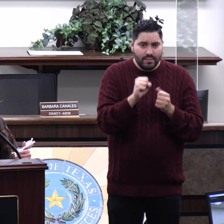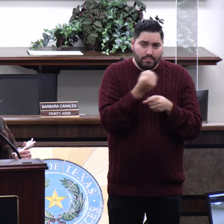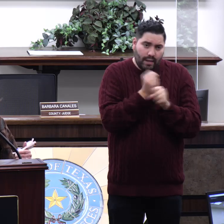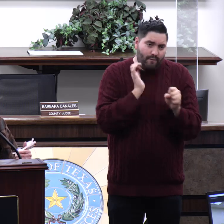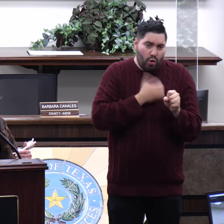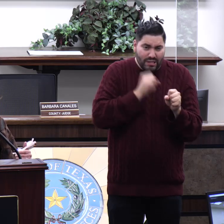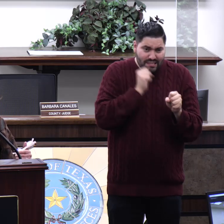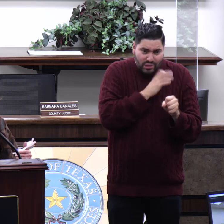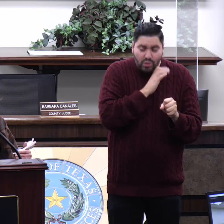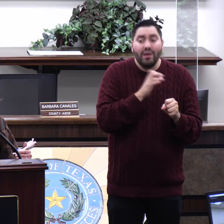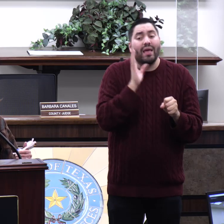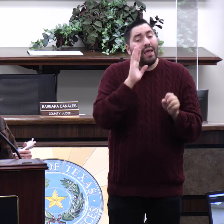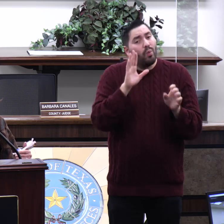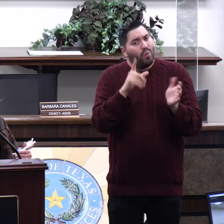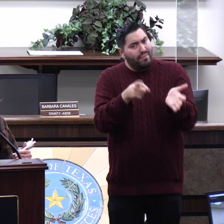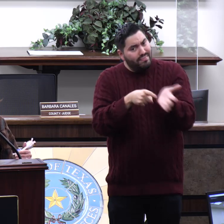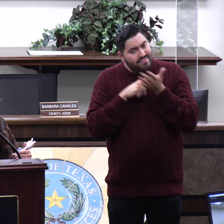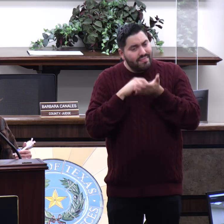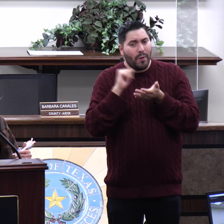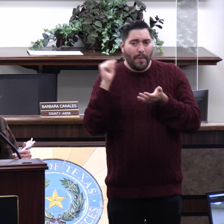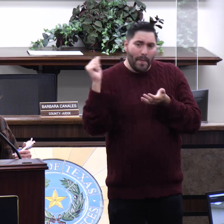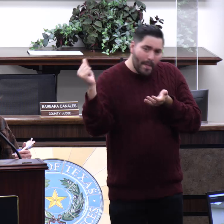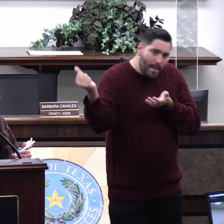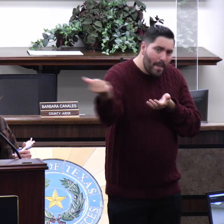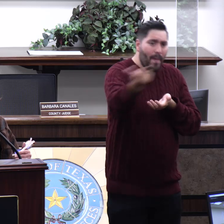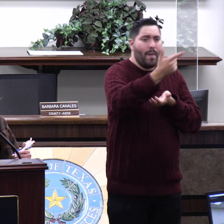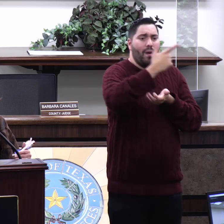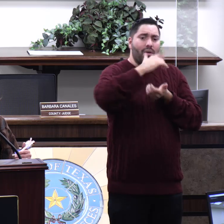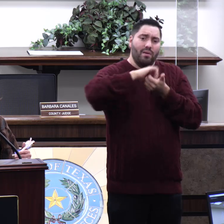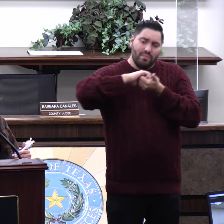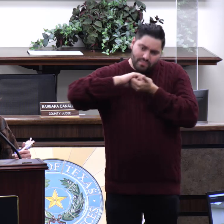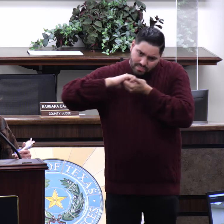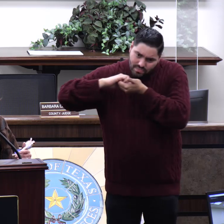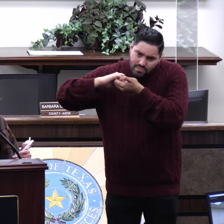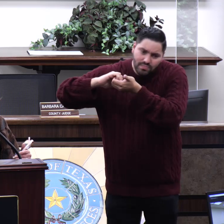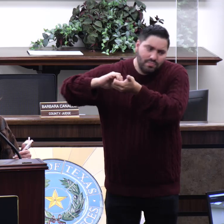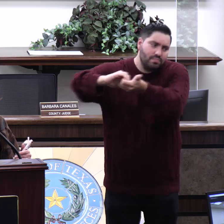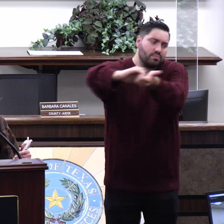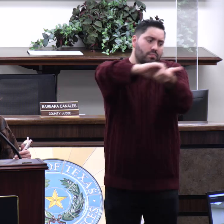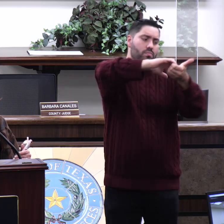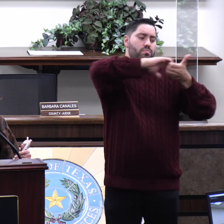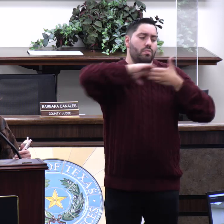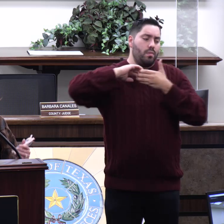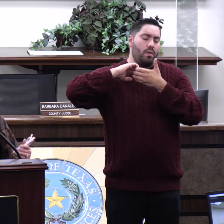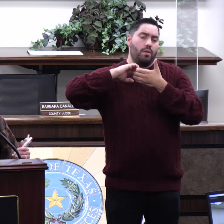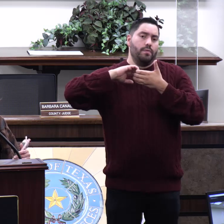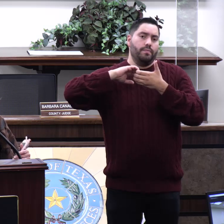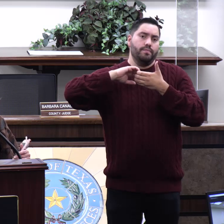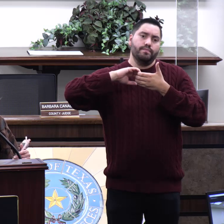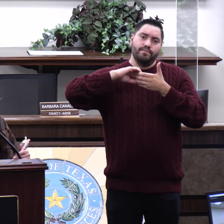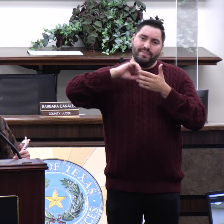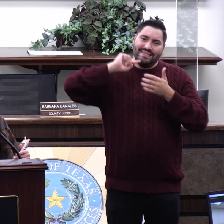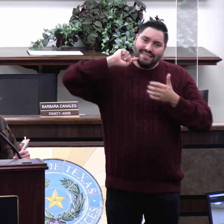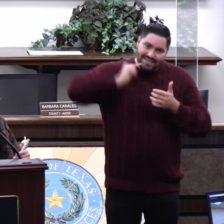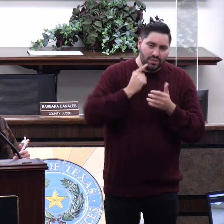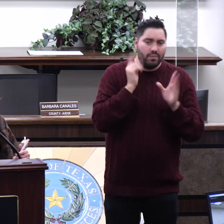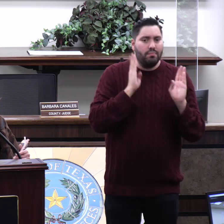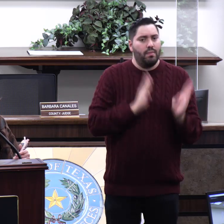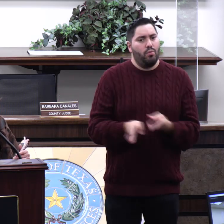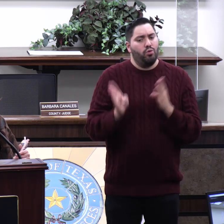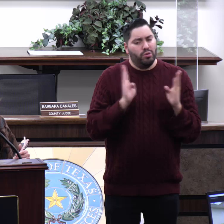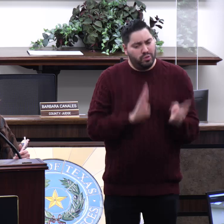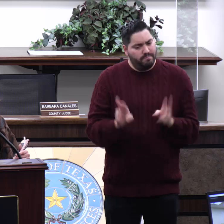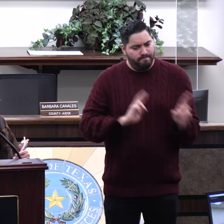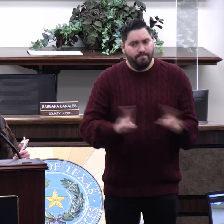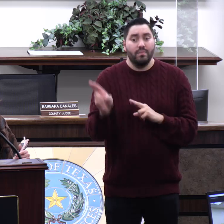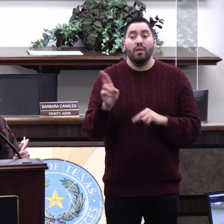take all of us to get into what we call, serious preparation mode.